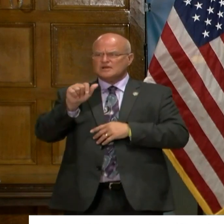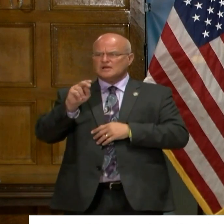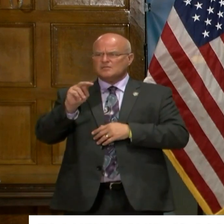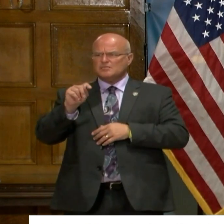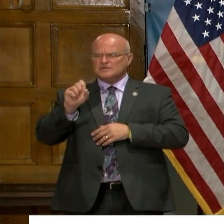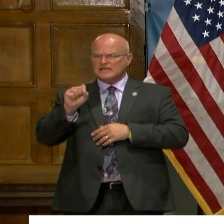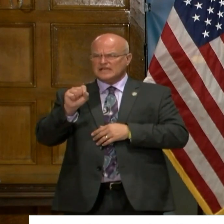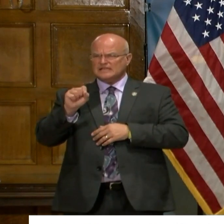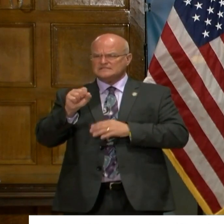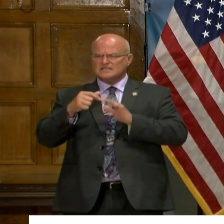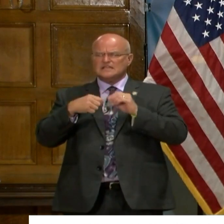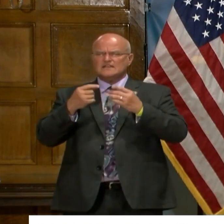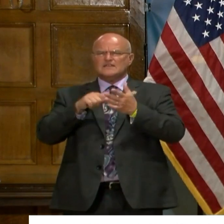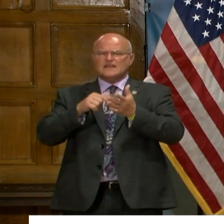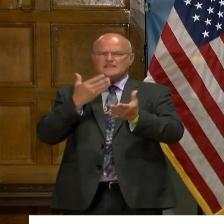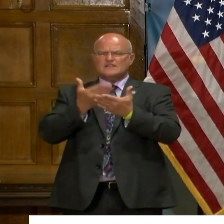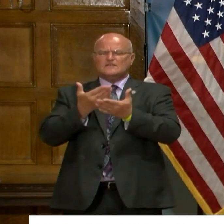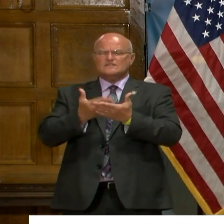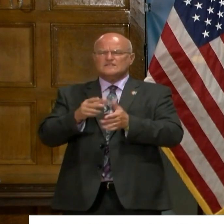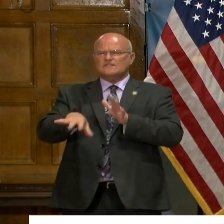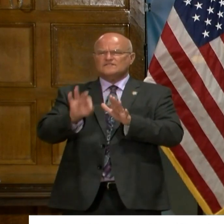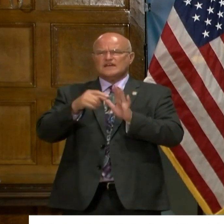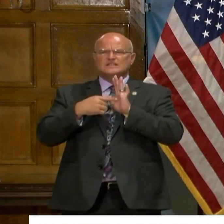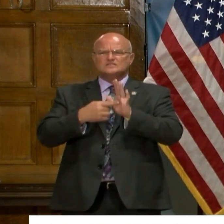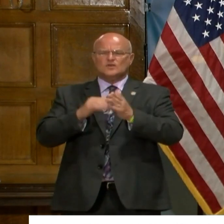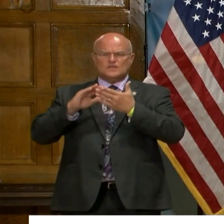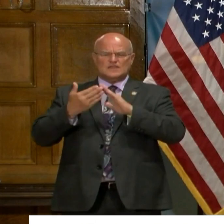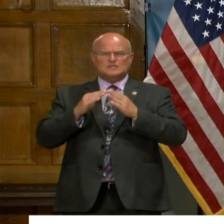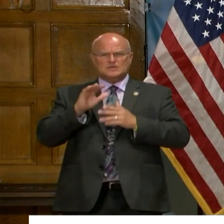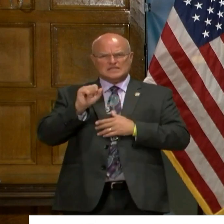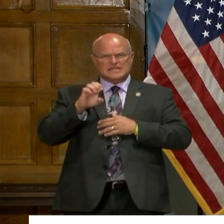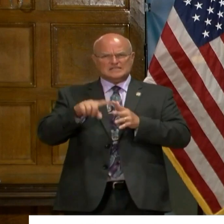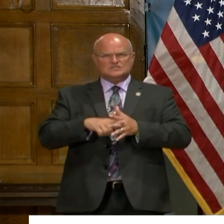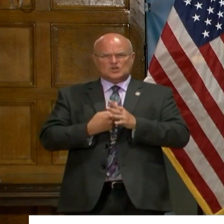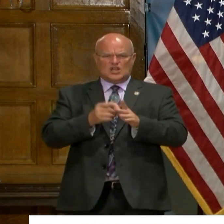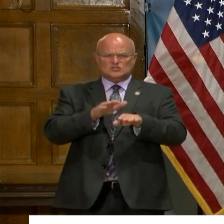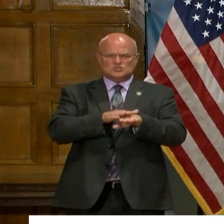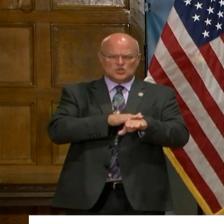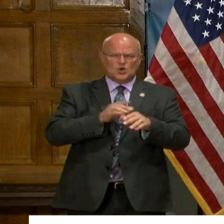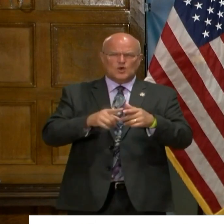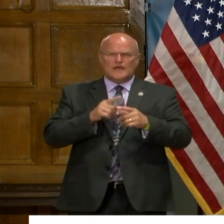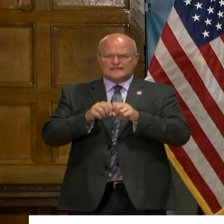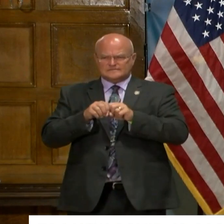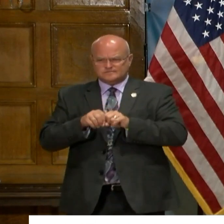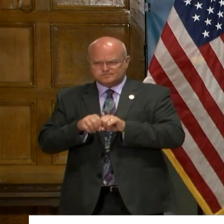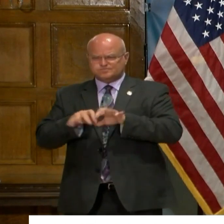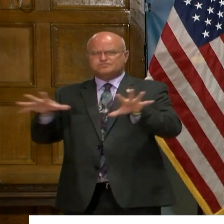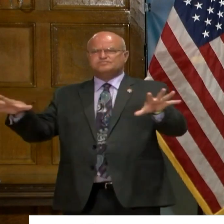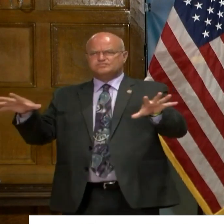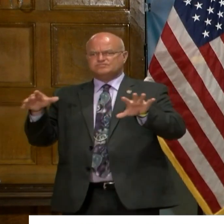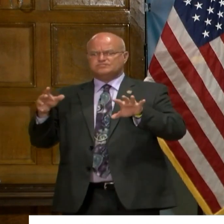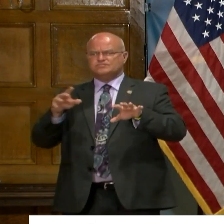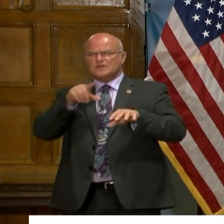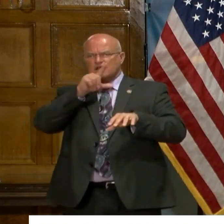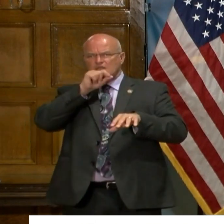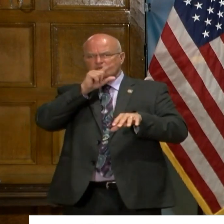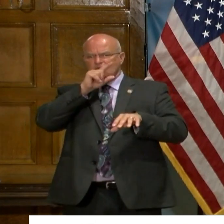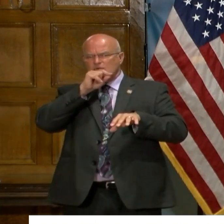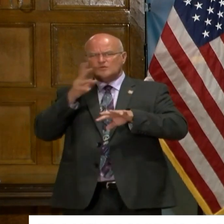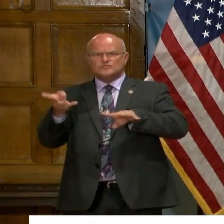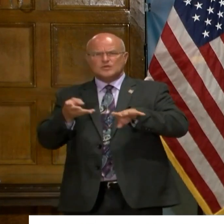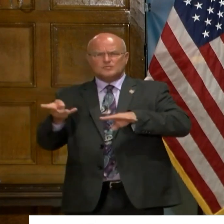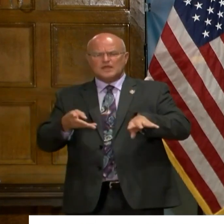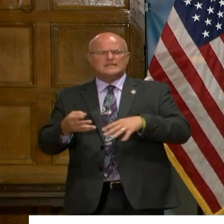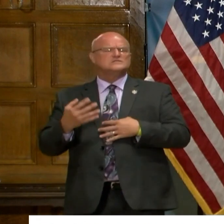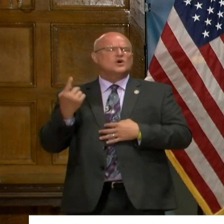their findings show that community cases started out slow and then exploded when they got into the poultry plants. So I'm just